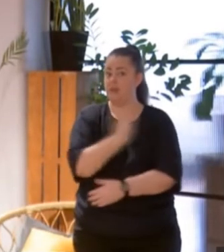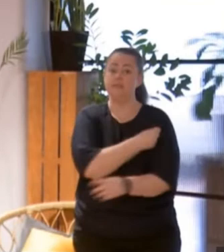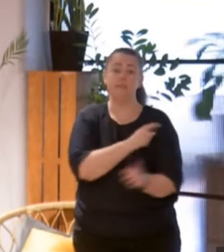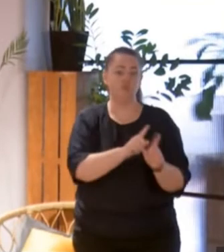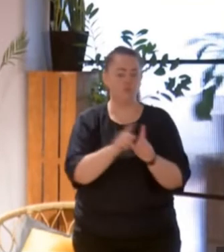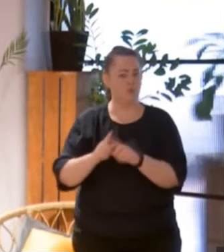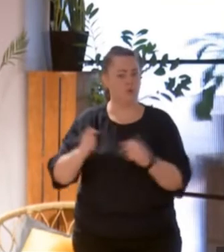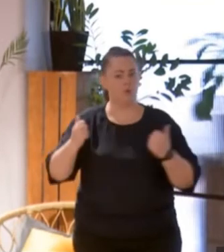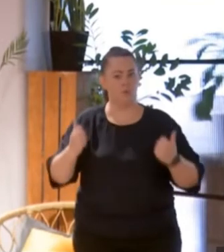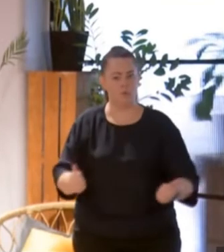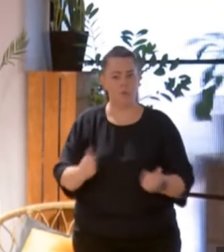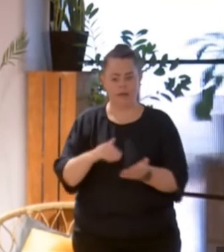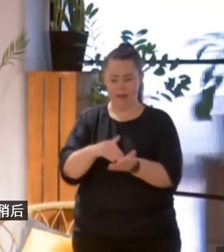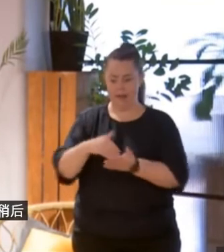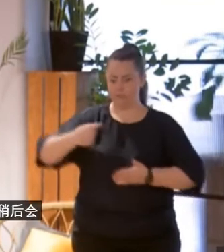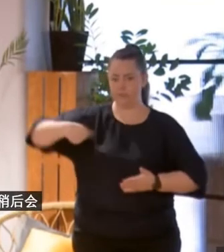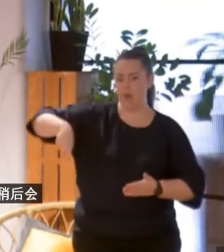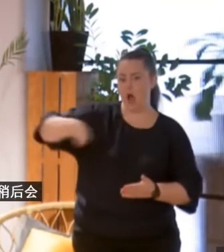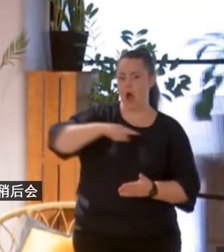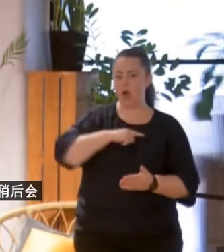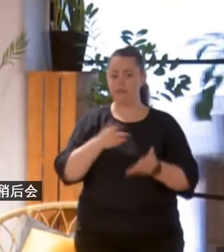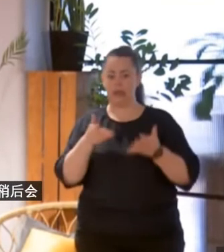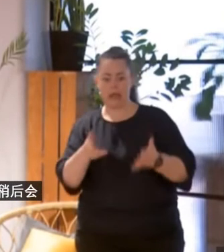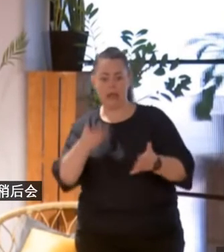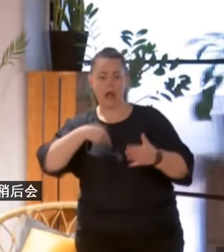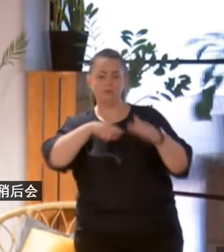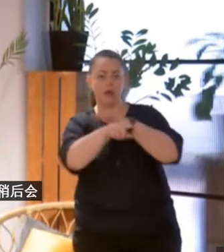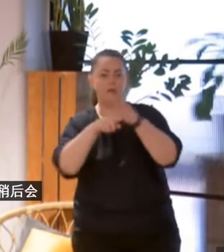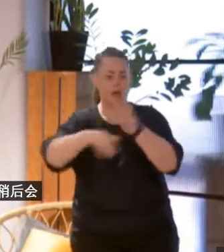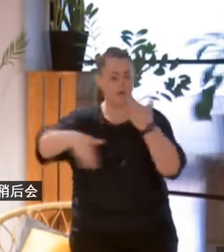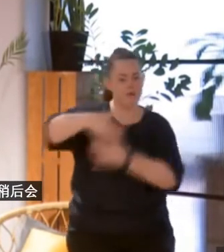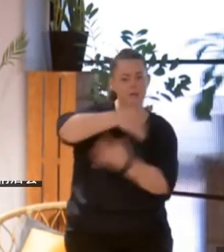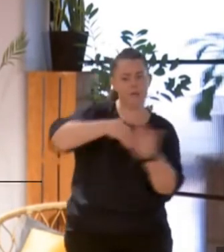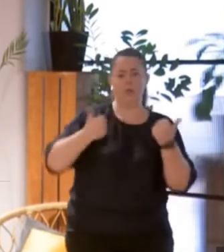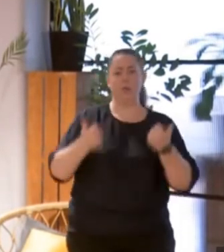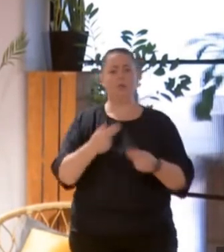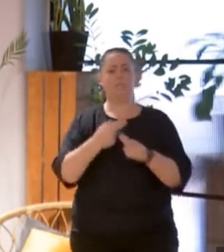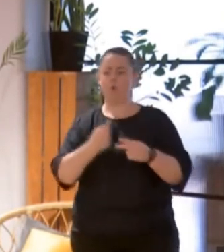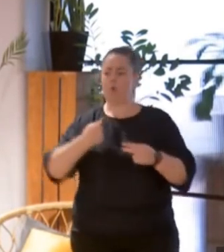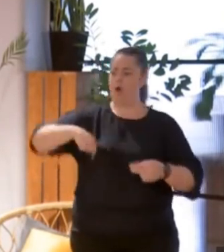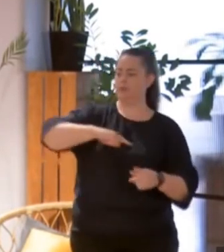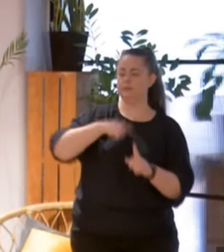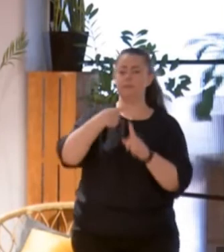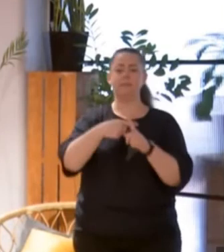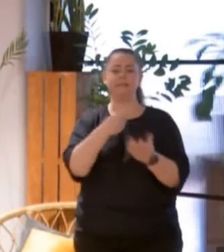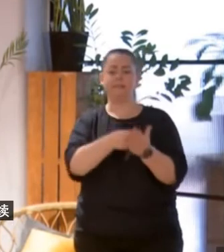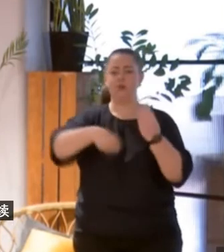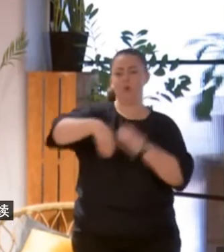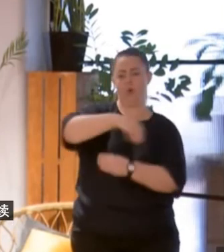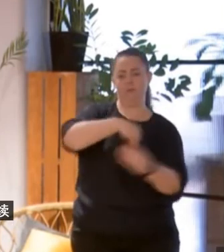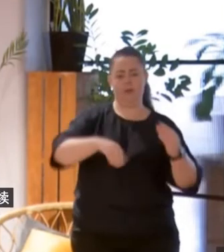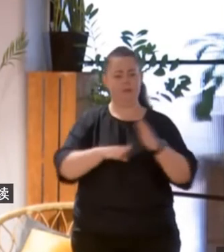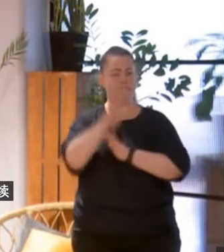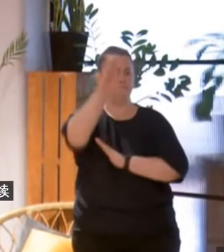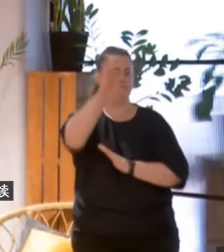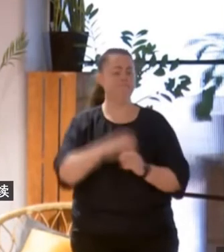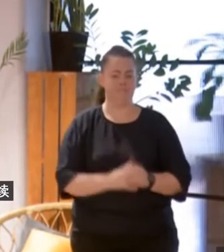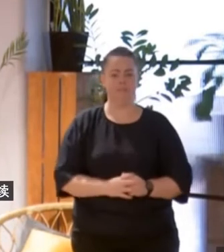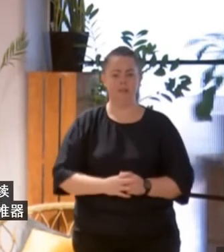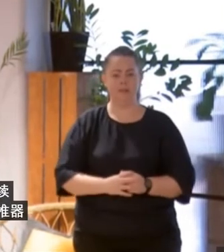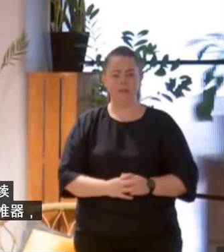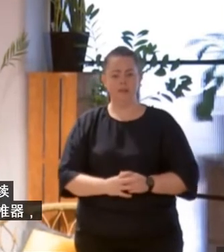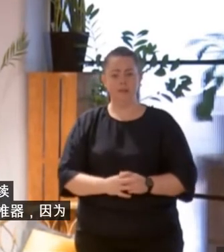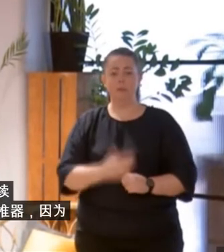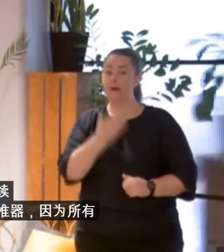well. So I thank everybody for that. I'll talk about boosters in a few moments, but once again, we need to continue that concerted effort